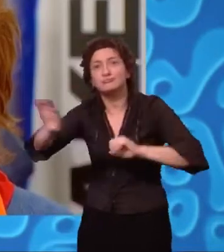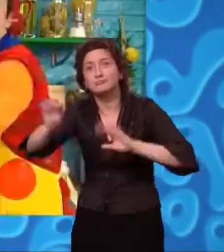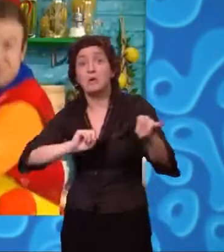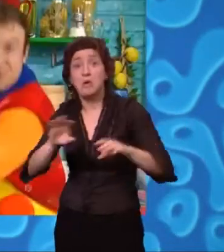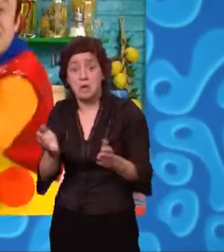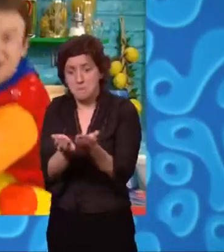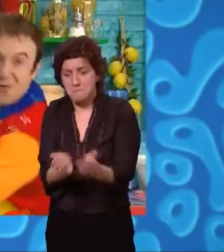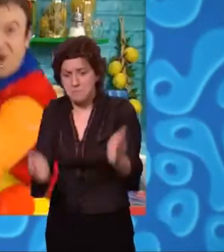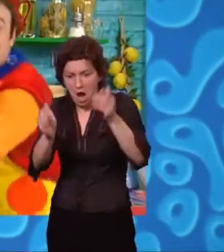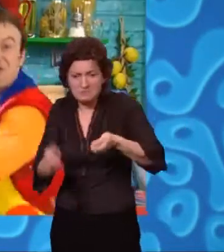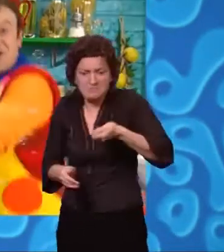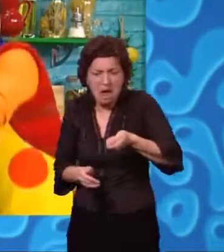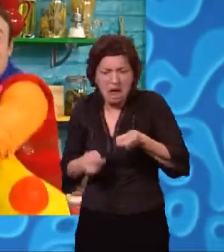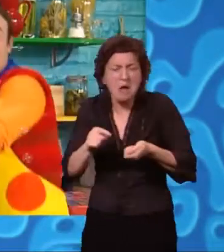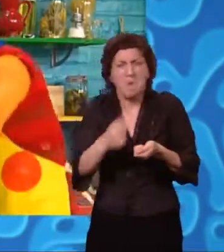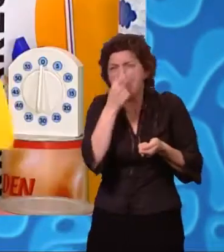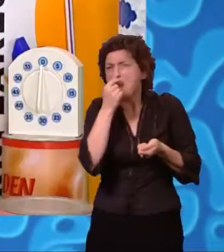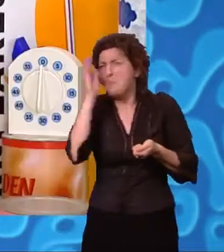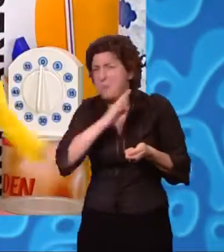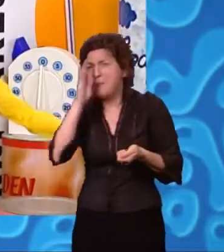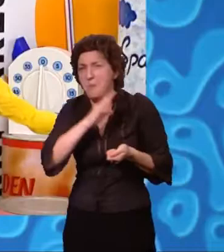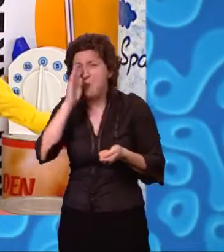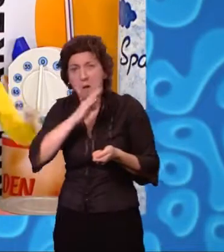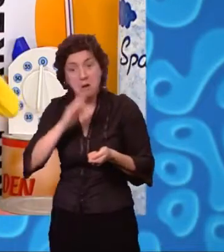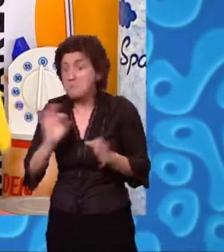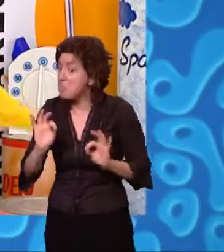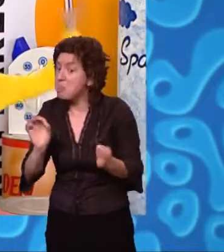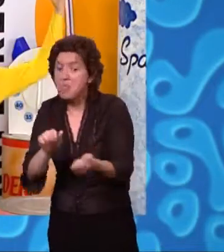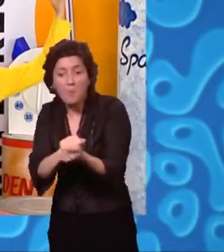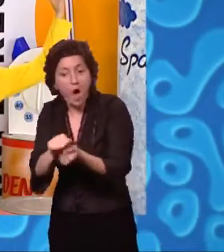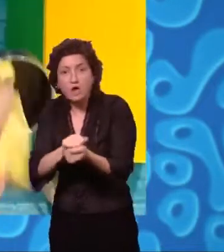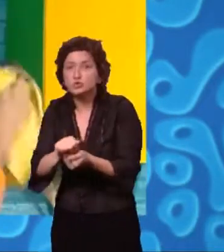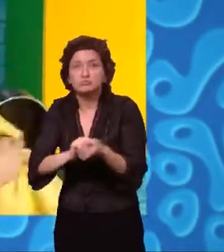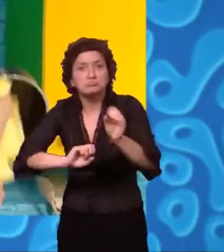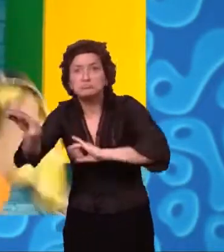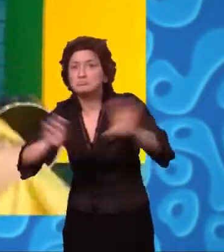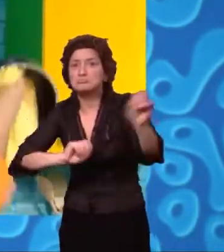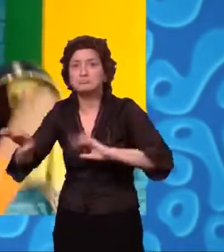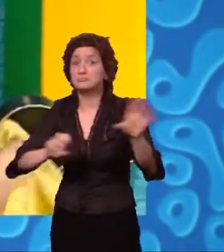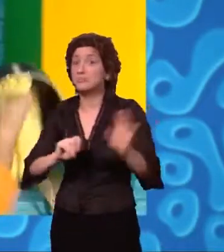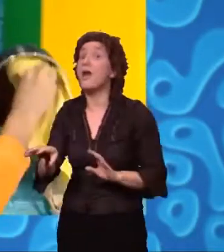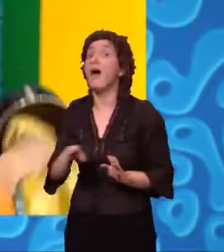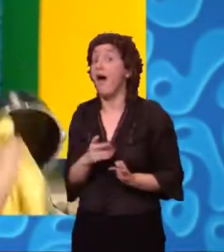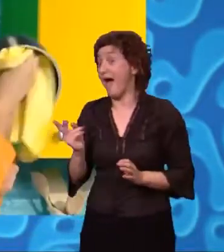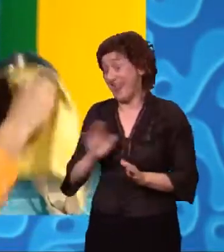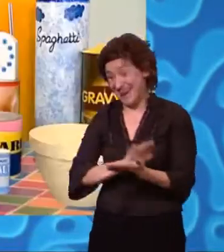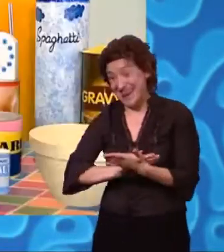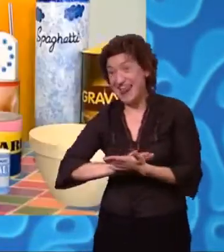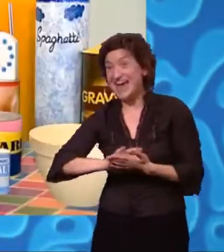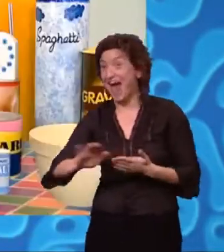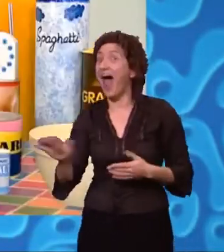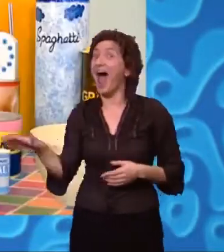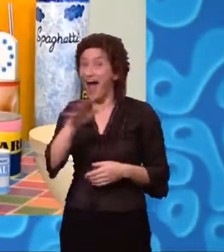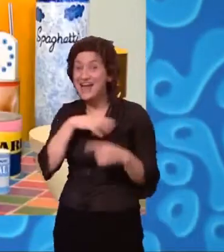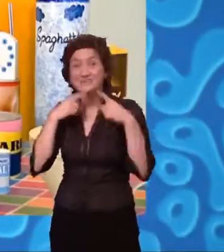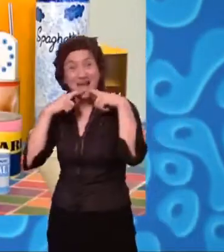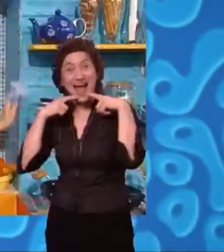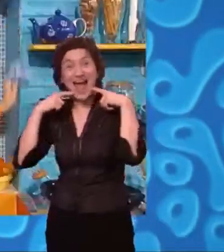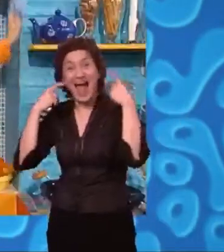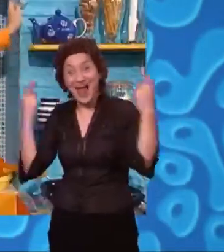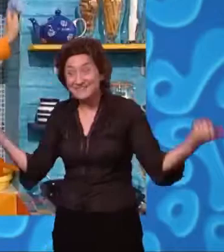to smell if we don't wash them really well. And now it's clear, let's all smile, we'll be finished in a little while. All